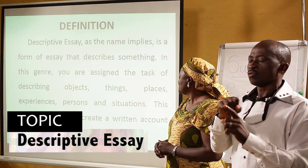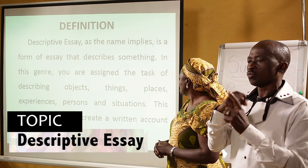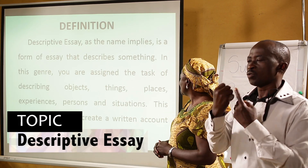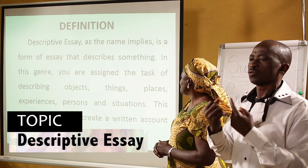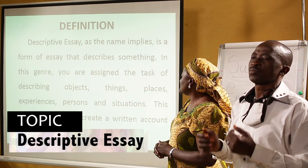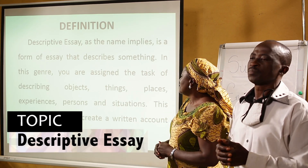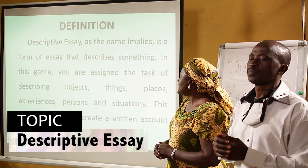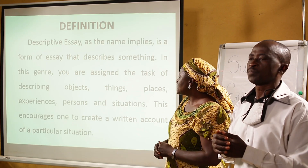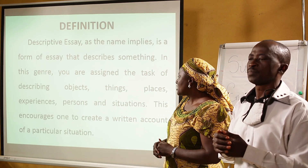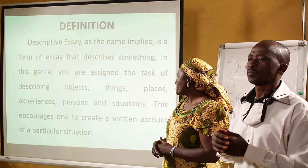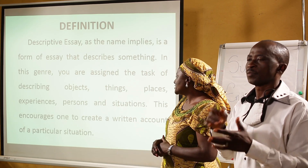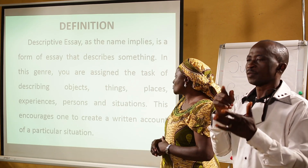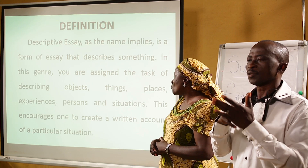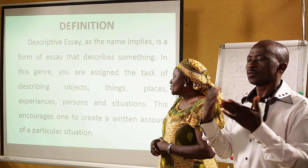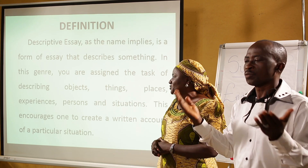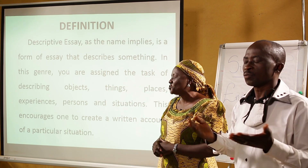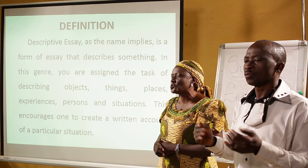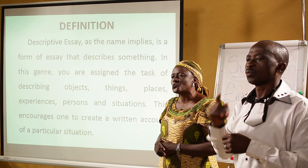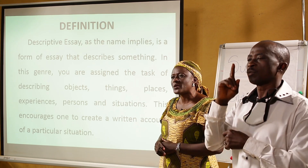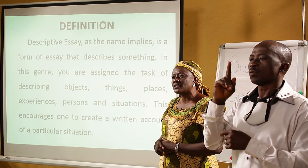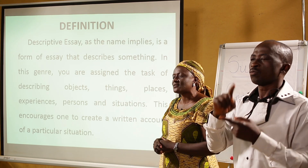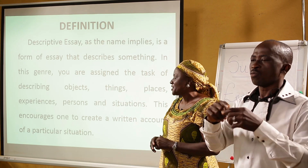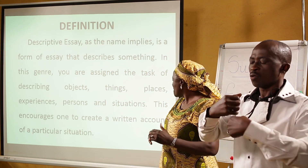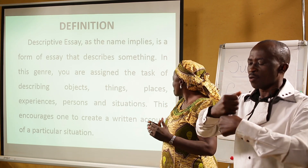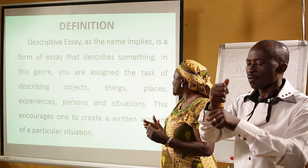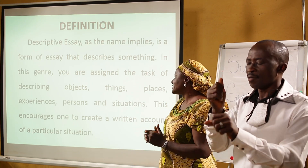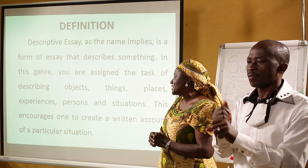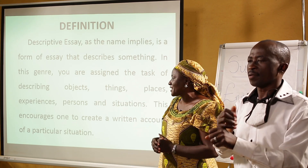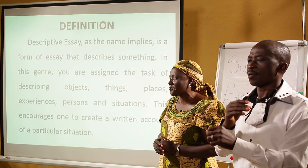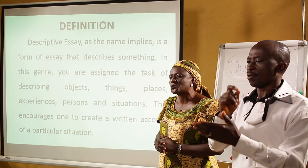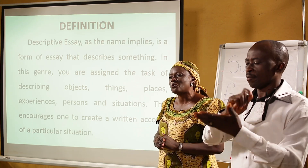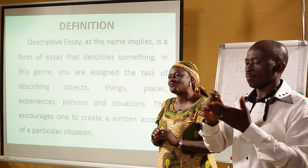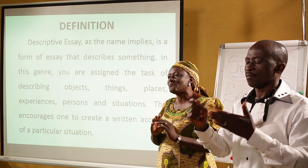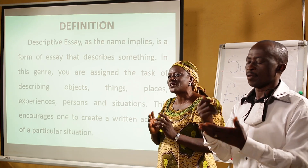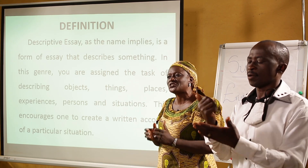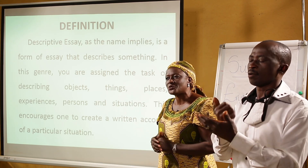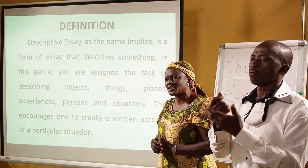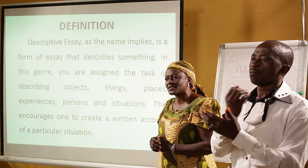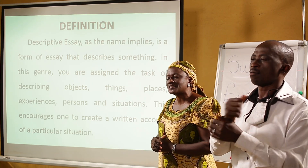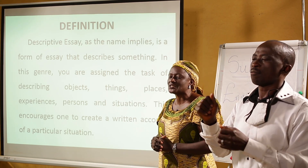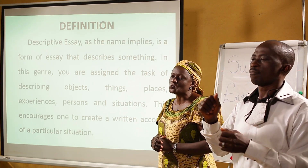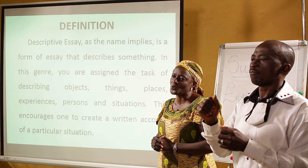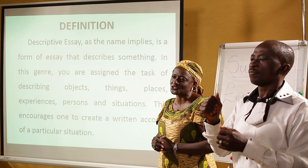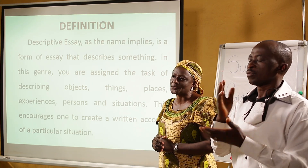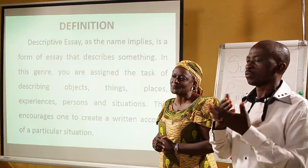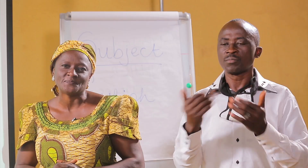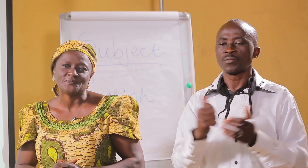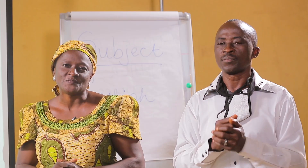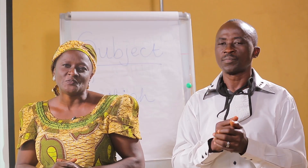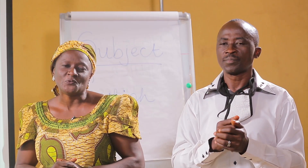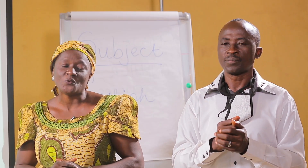situations. This encourages one to create a written account of a particular